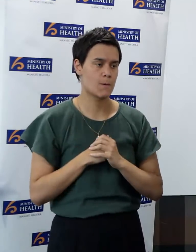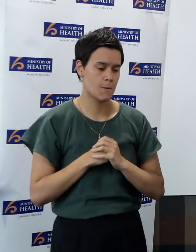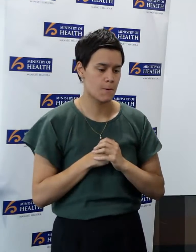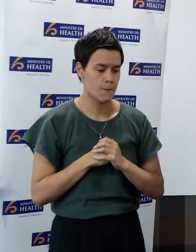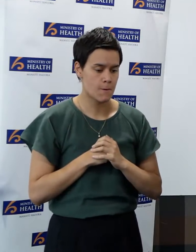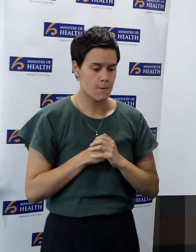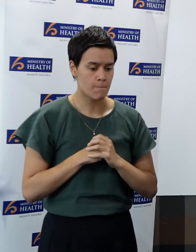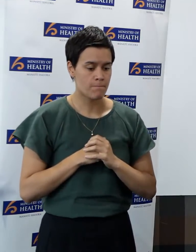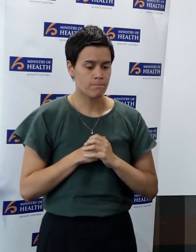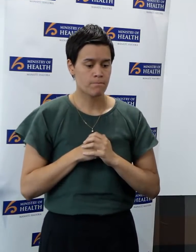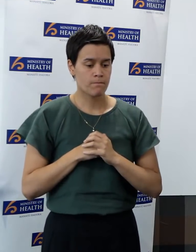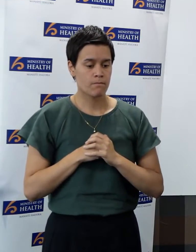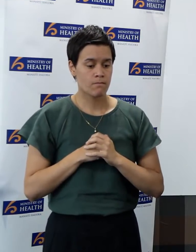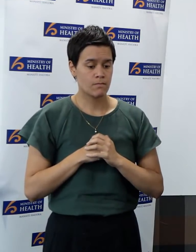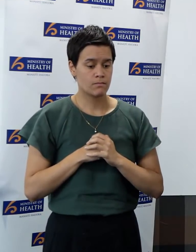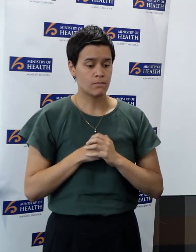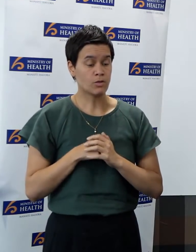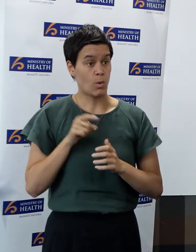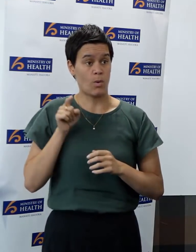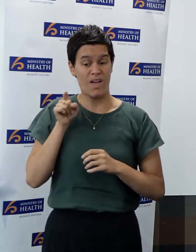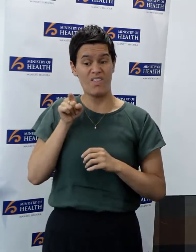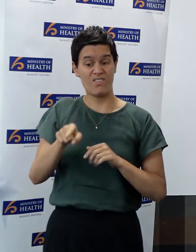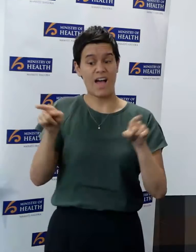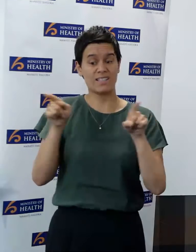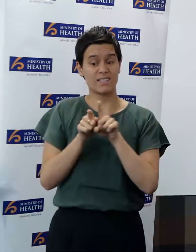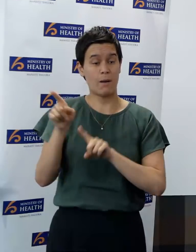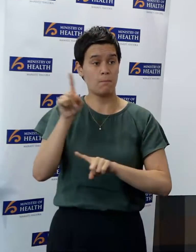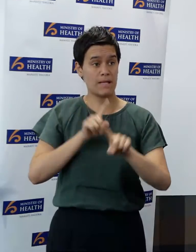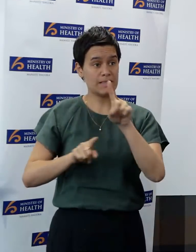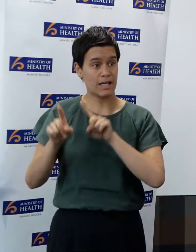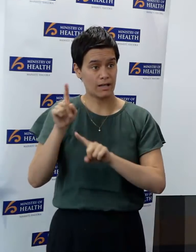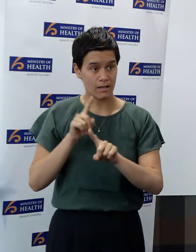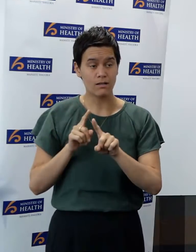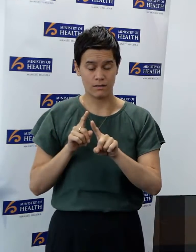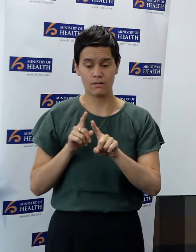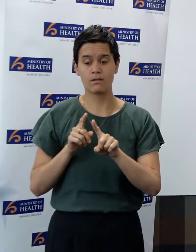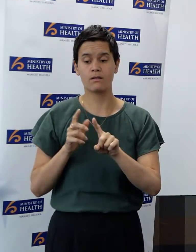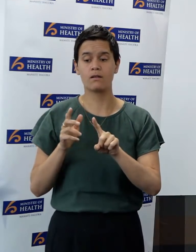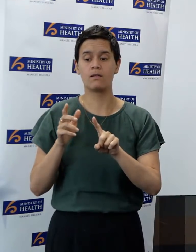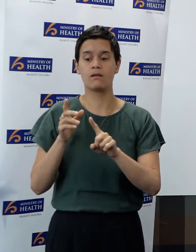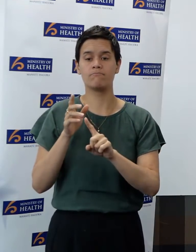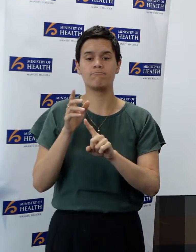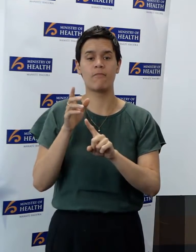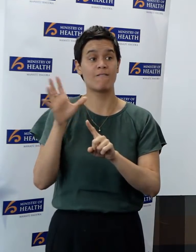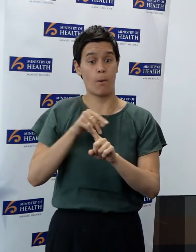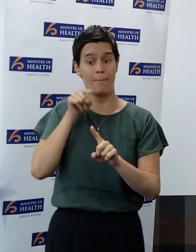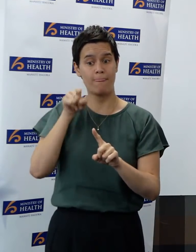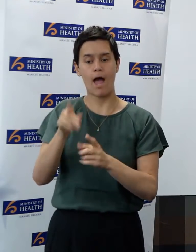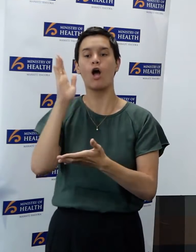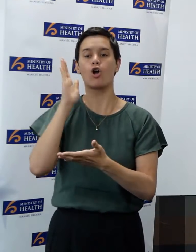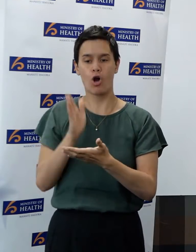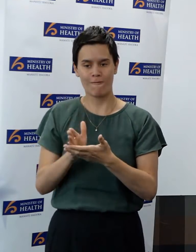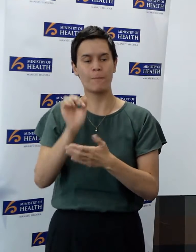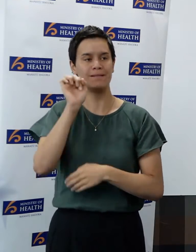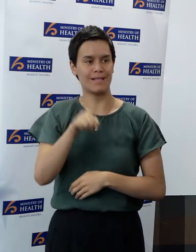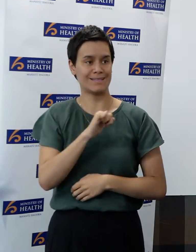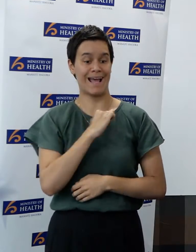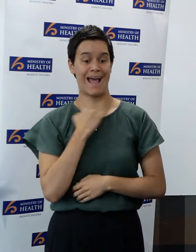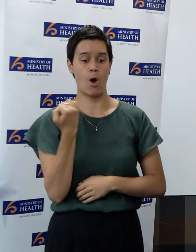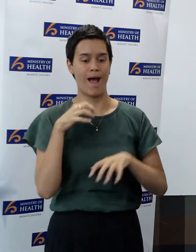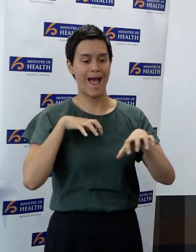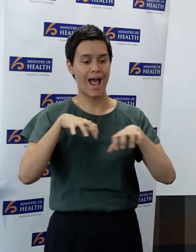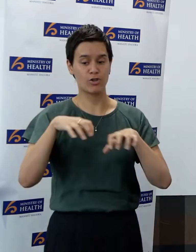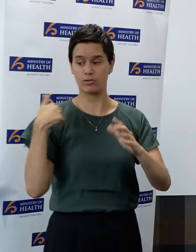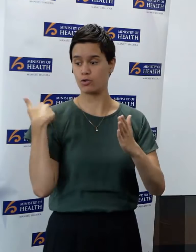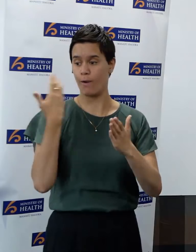What that meeting also confirmed is that the work we've been doing to date has been appropriate, effective, and